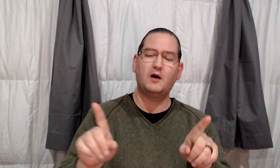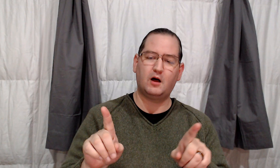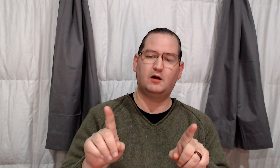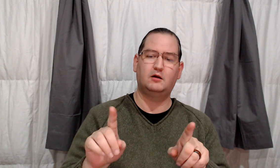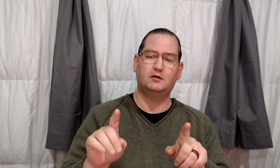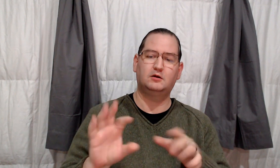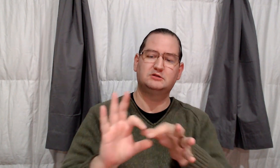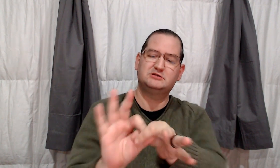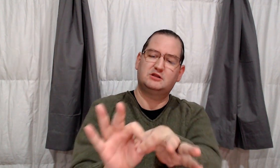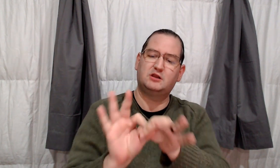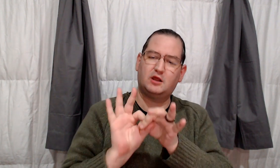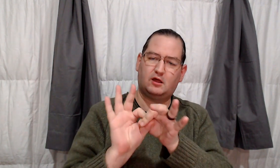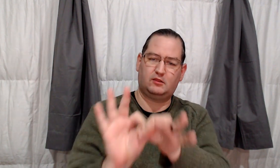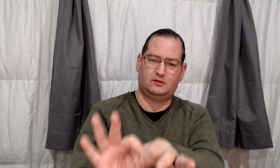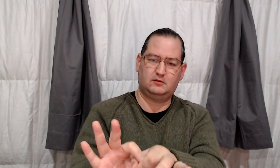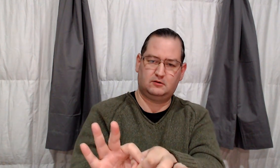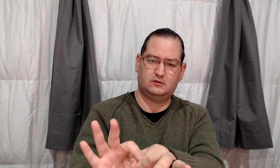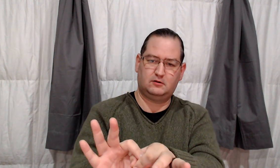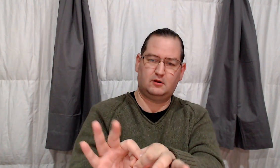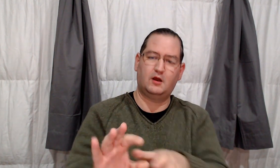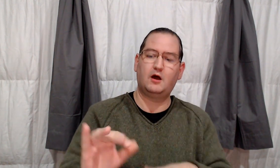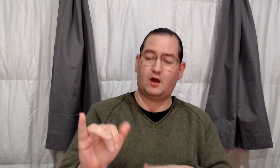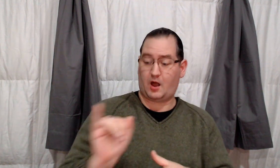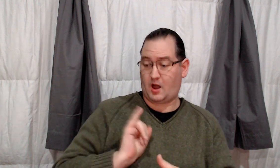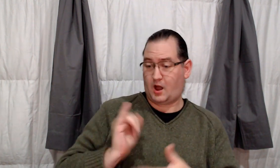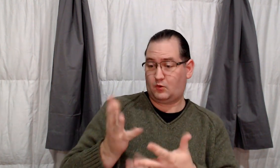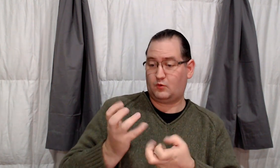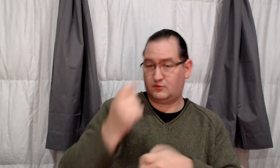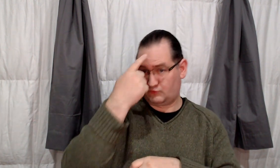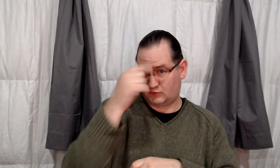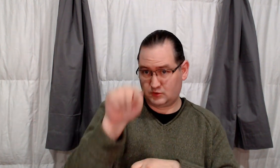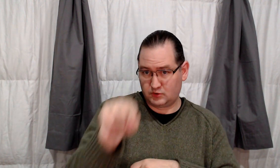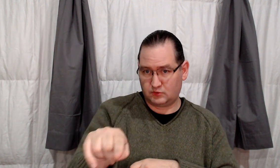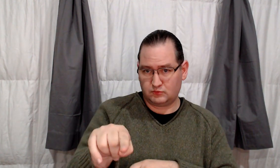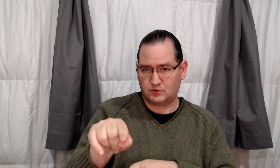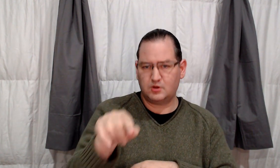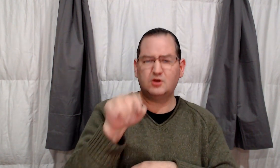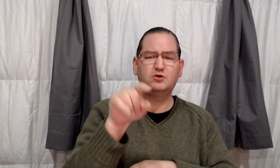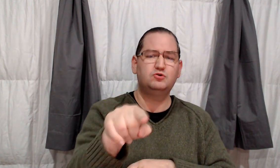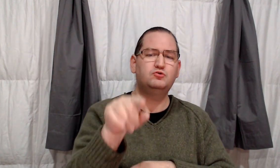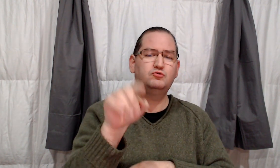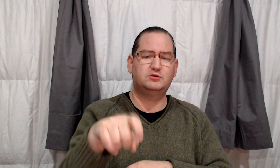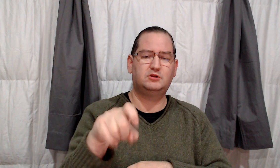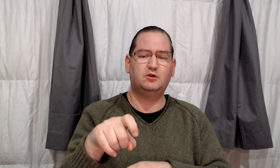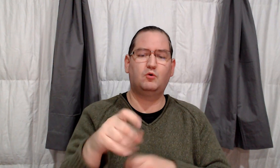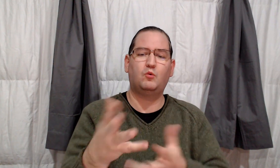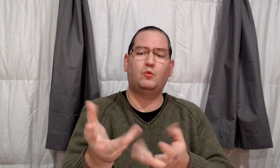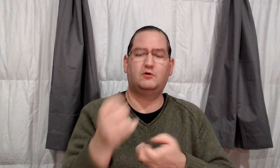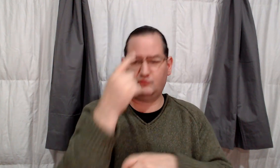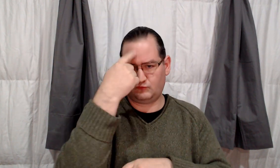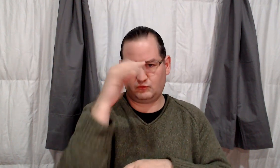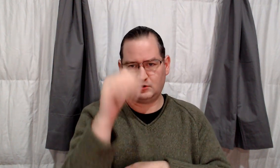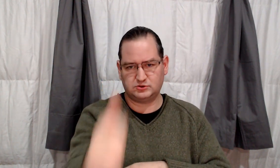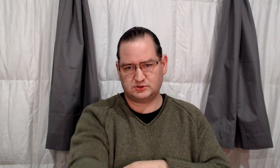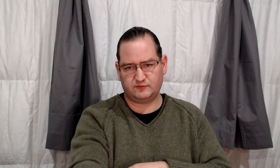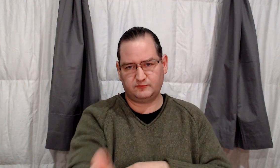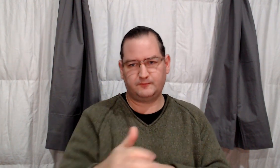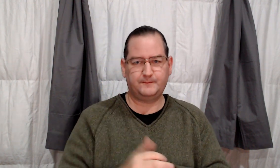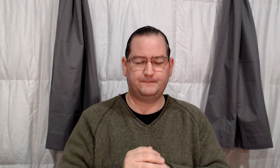I want this for you. You just have to want it for yourself. And get into this with me. As